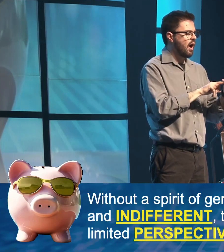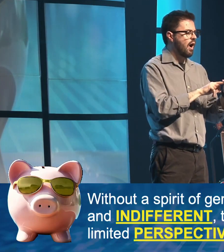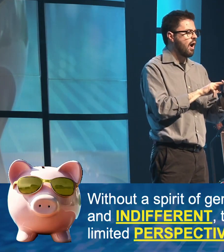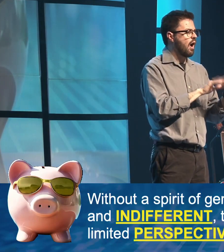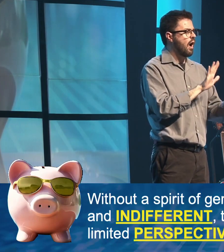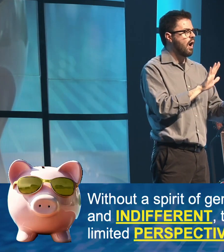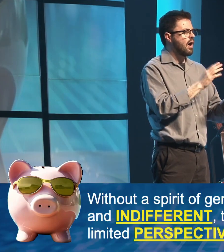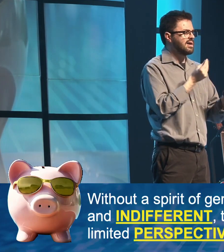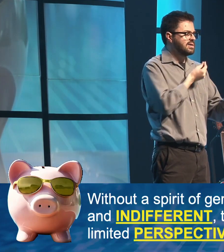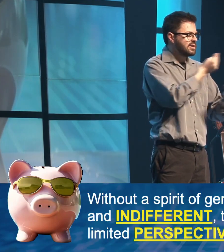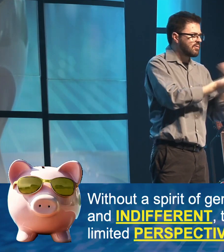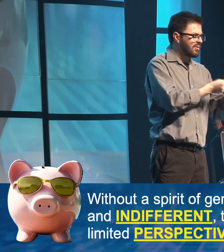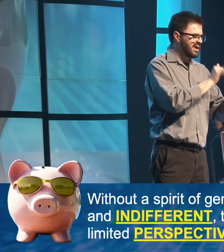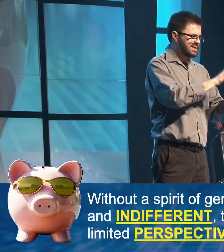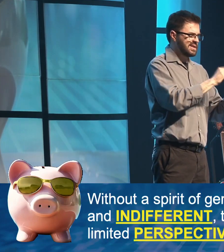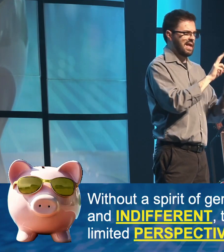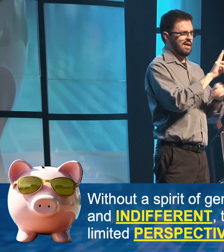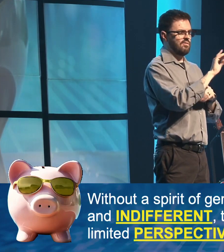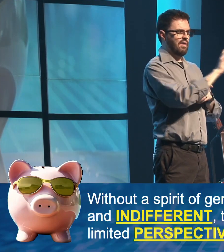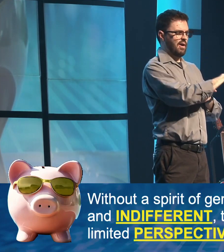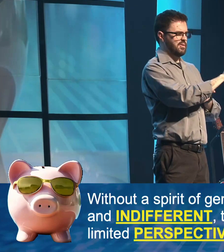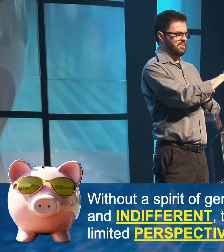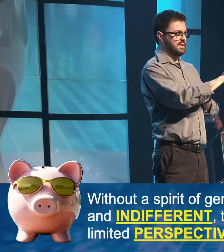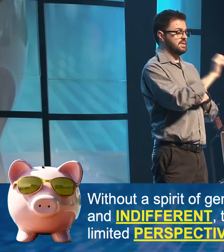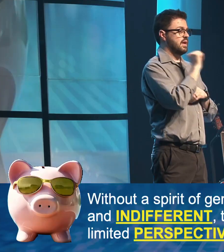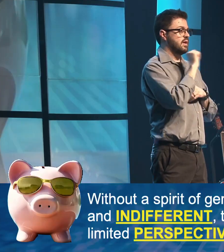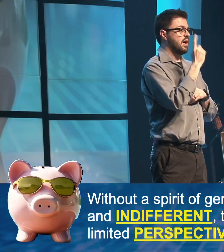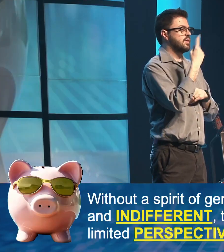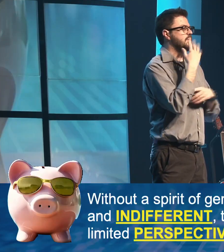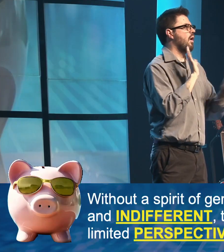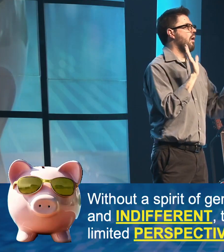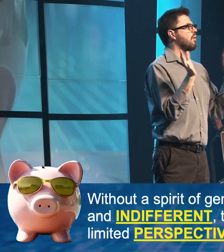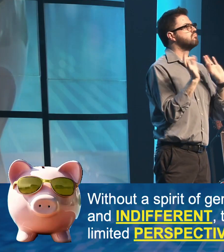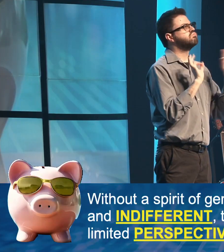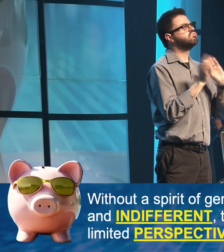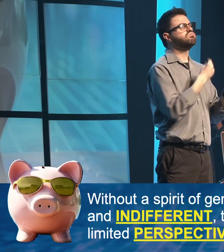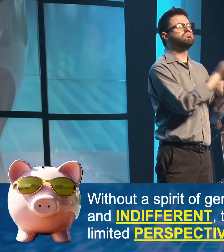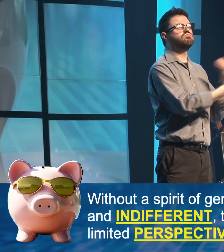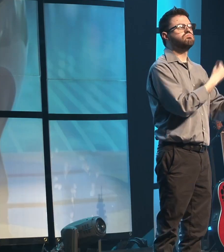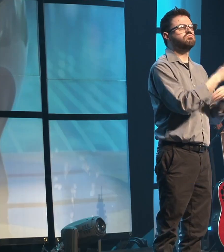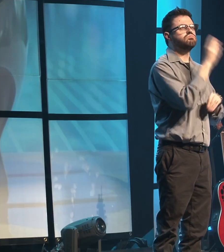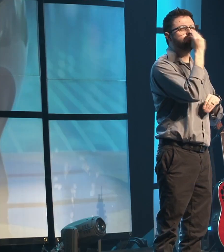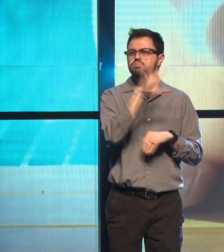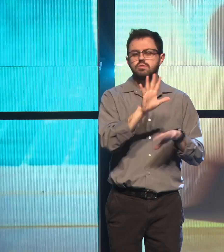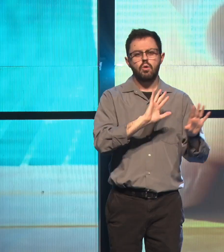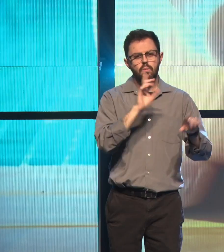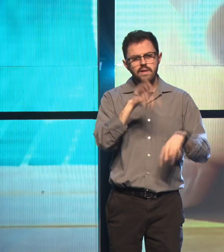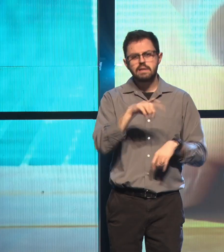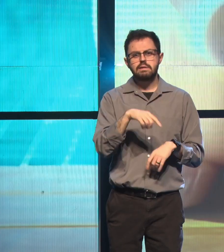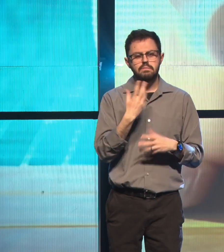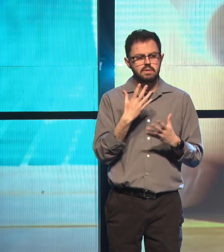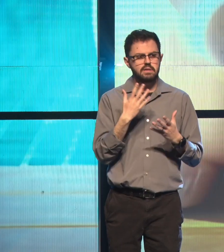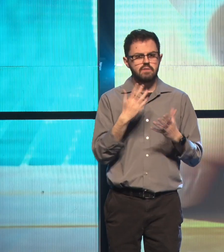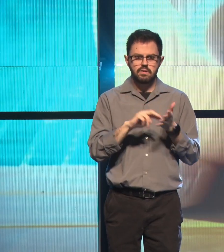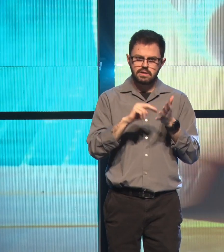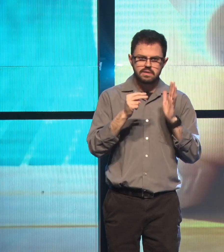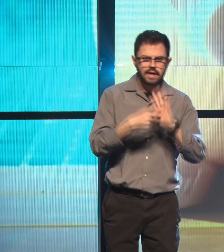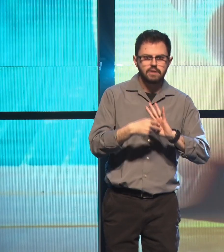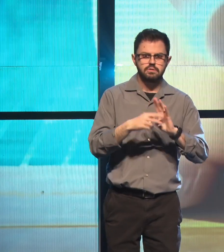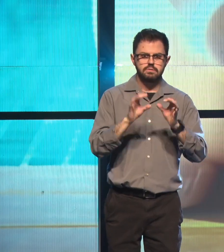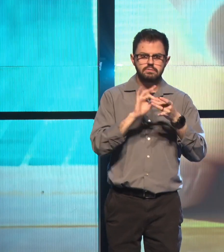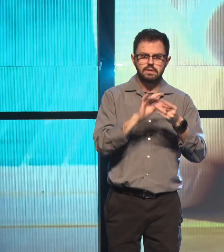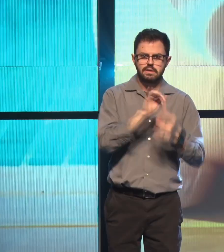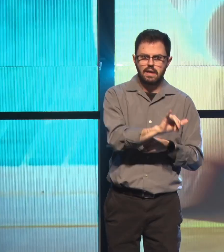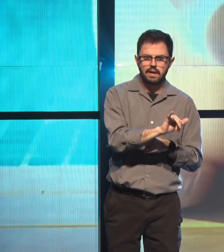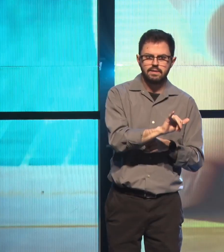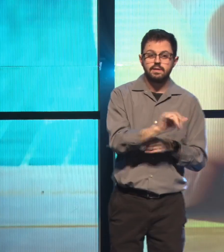is not just something we do as an afterthought, right? But it's something that we are very intentional about. And Scripture offers us a lot of wisdom on this. The